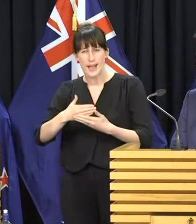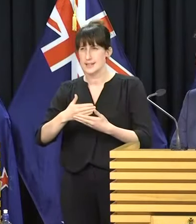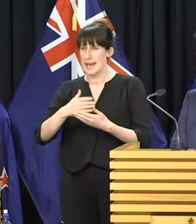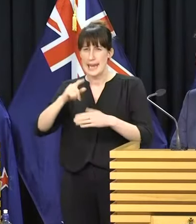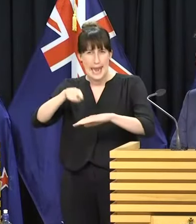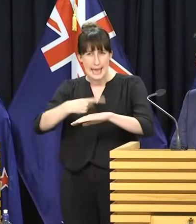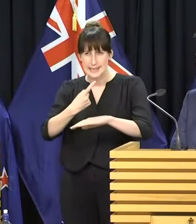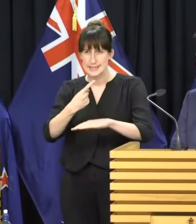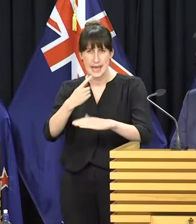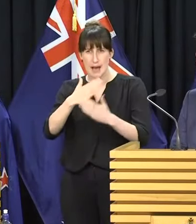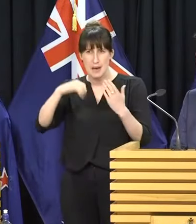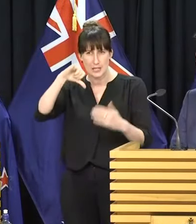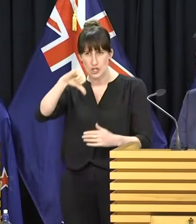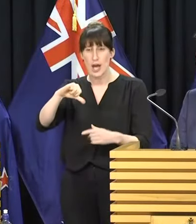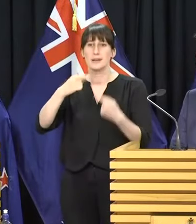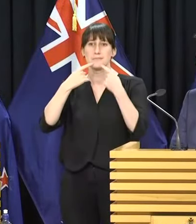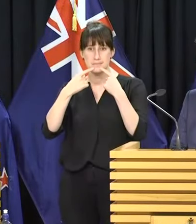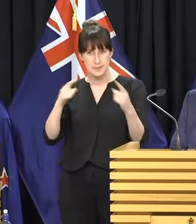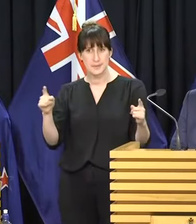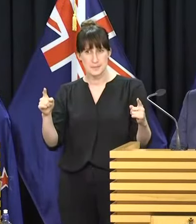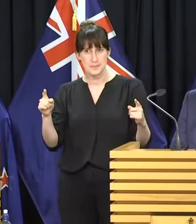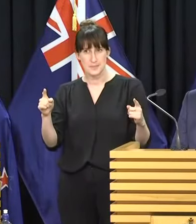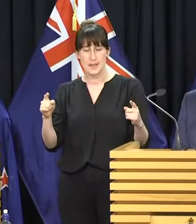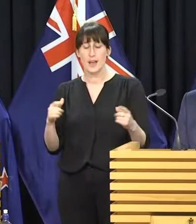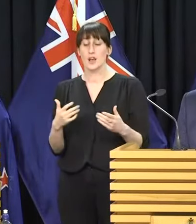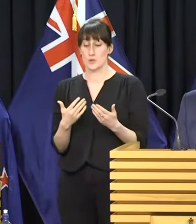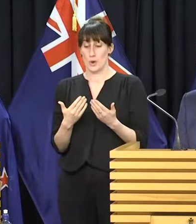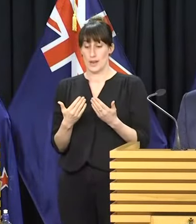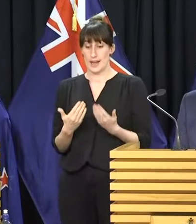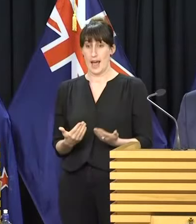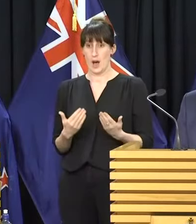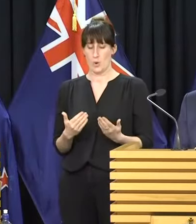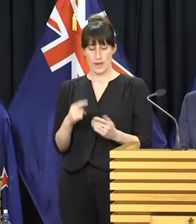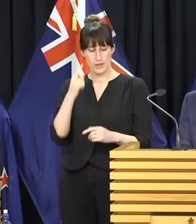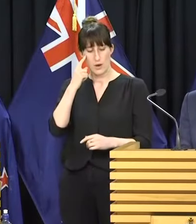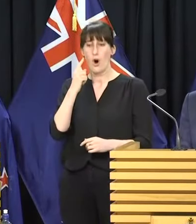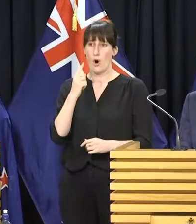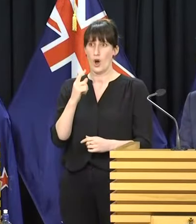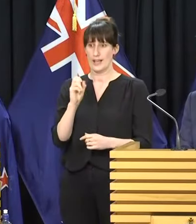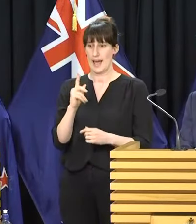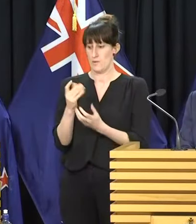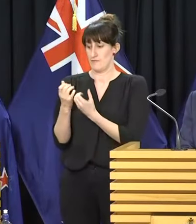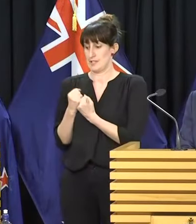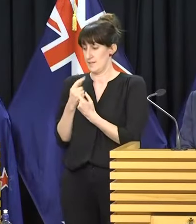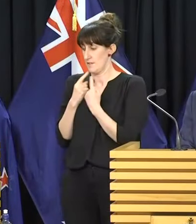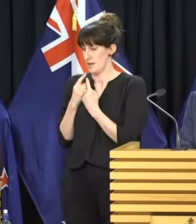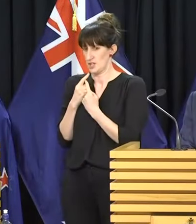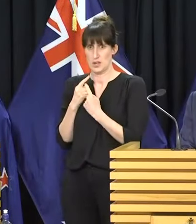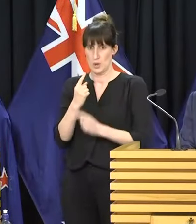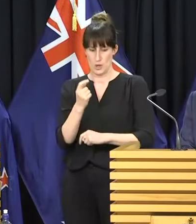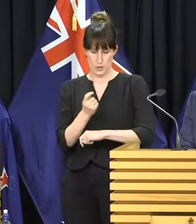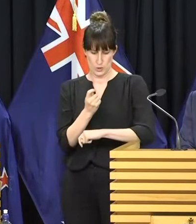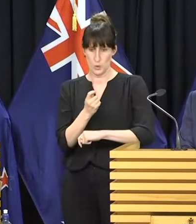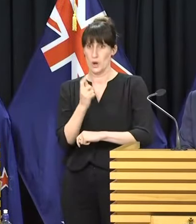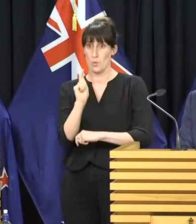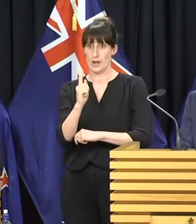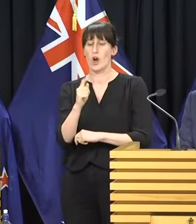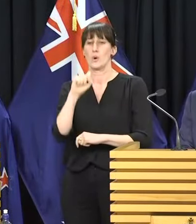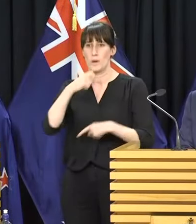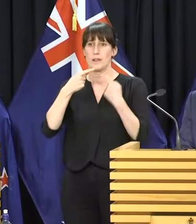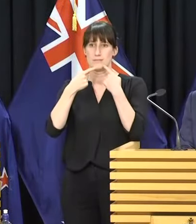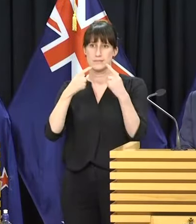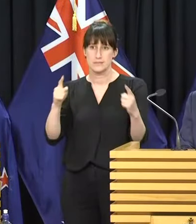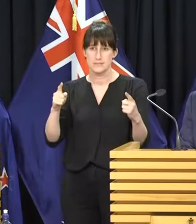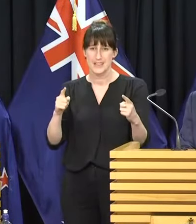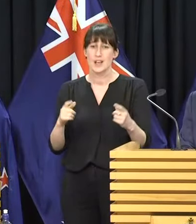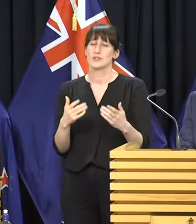sticking with the timetable we had, which was to do an update at 1 o'clock. I appreciate that there are still a number of questions. And I'm hoping